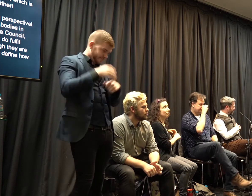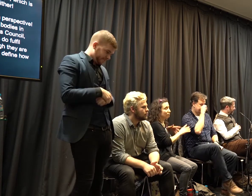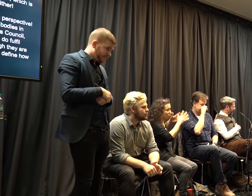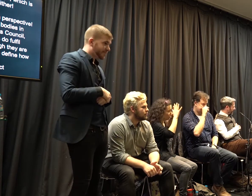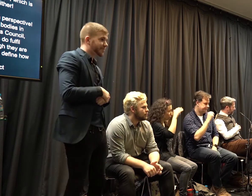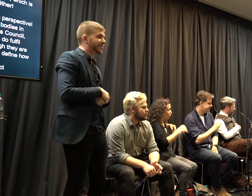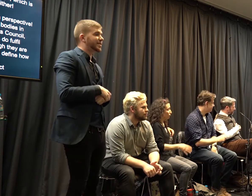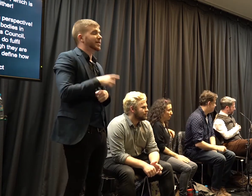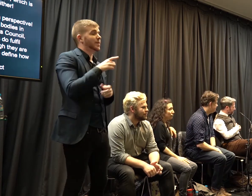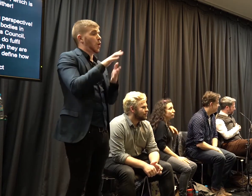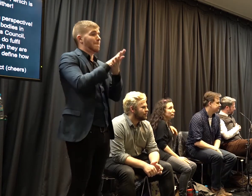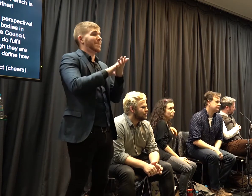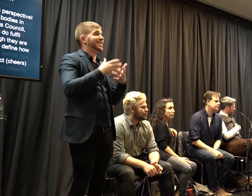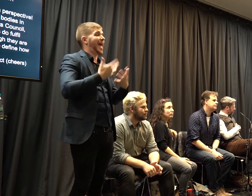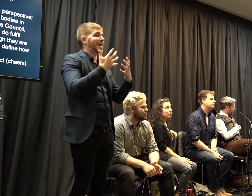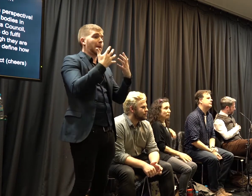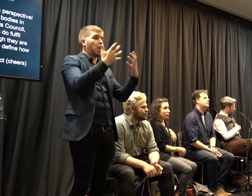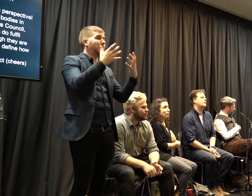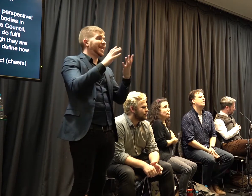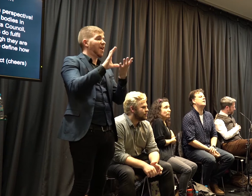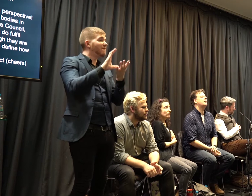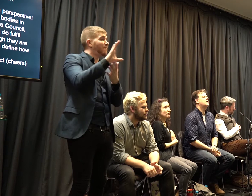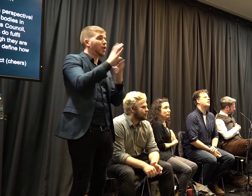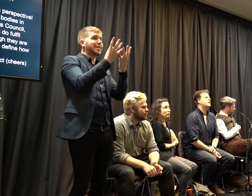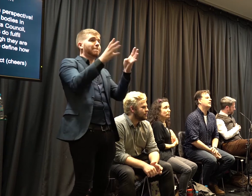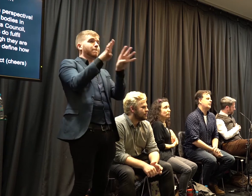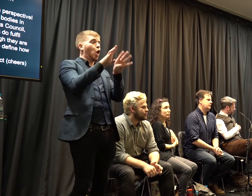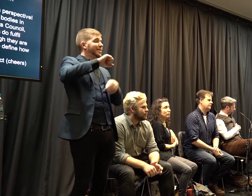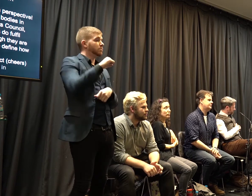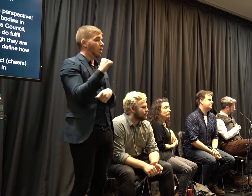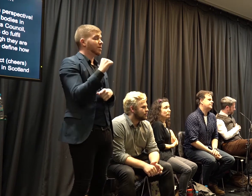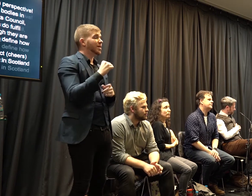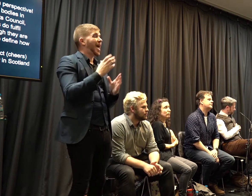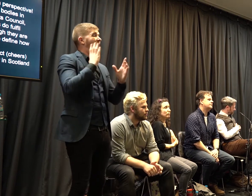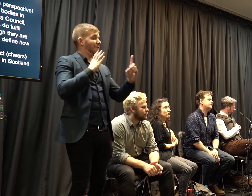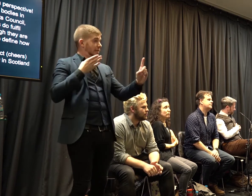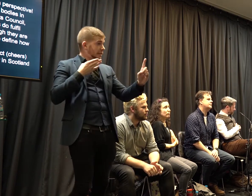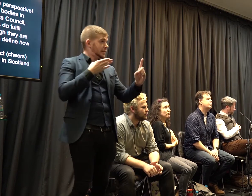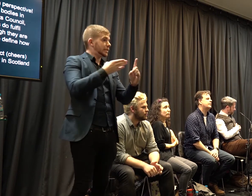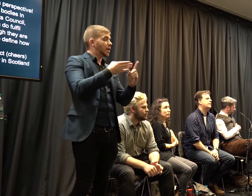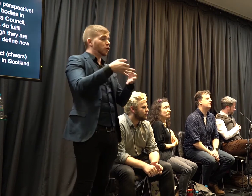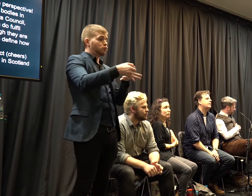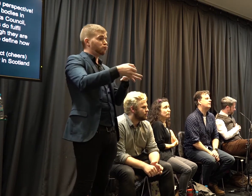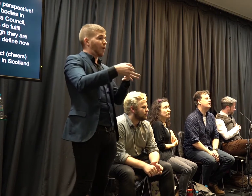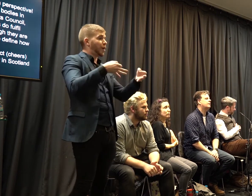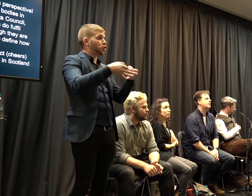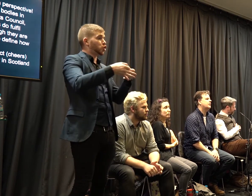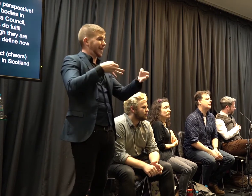which means that any publicly funded body in Scotland has to be working towards a strategy